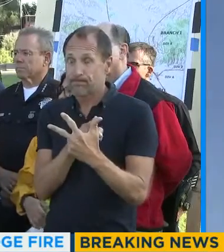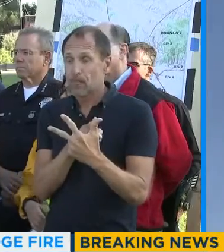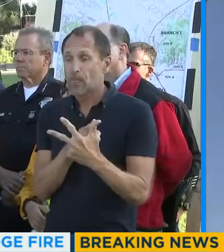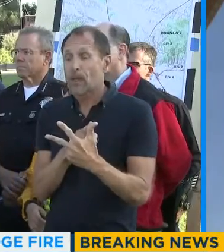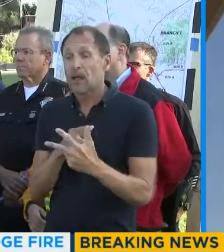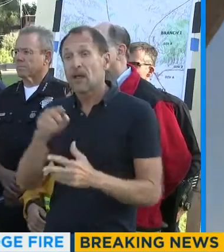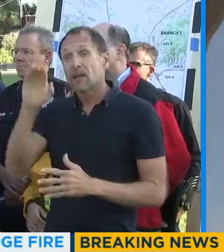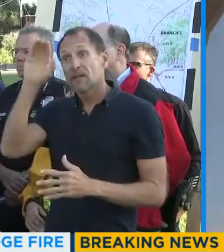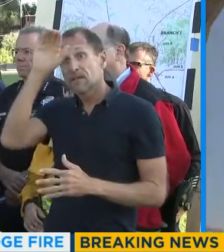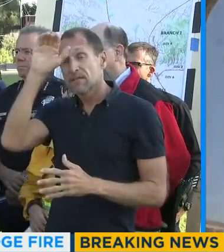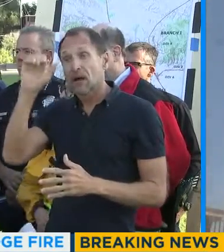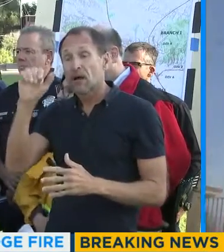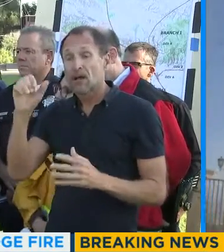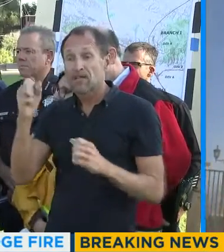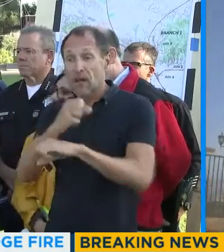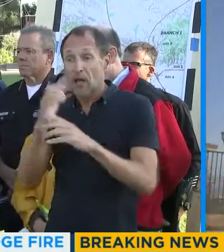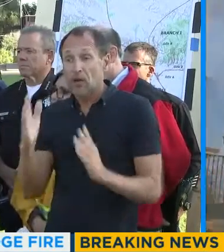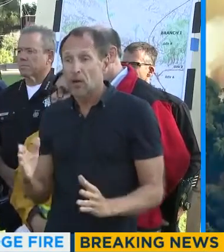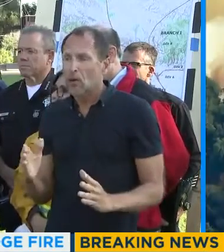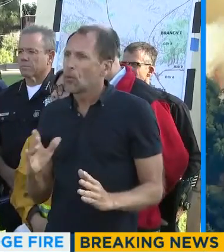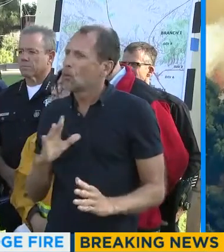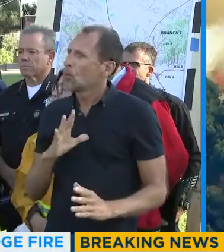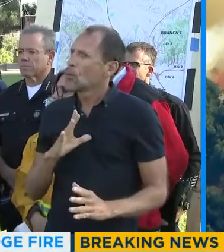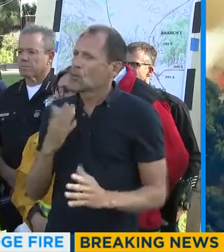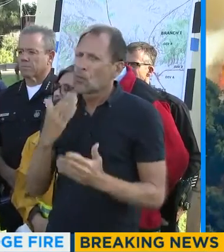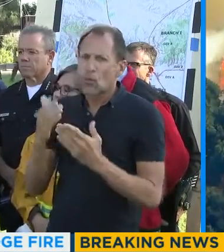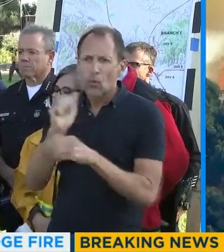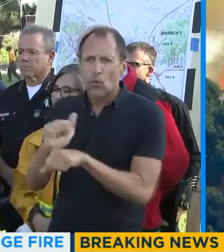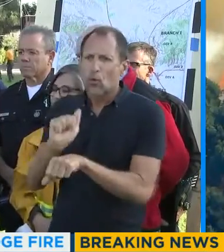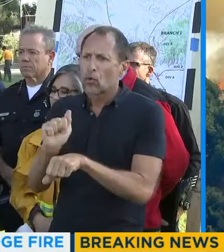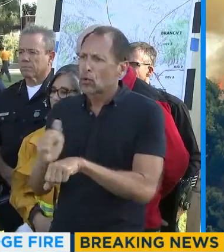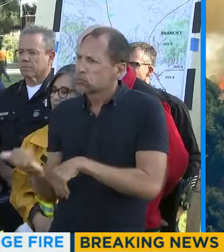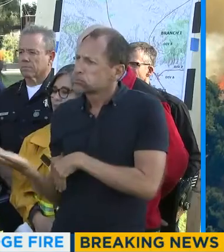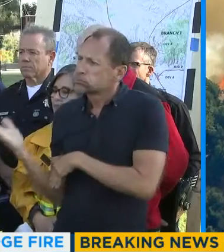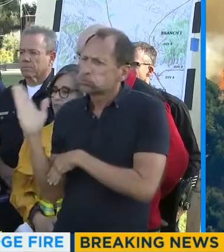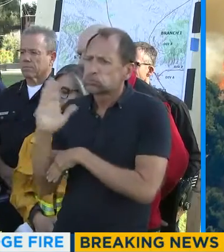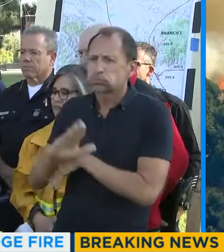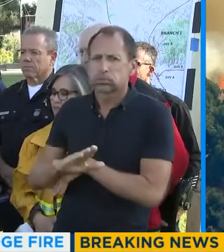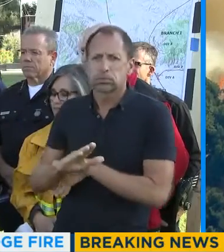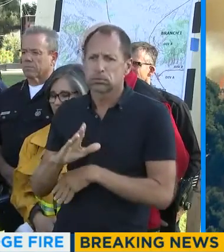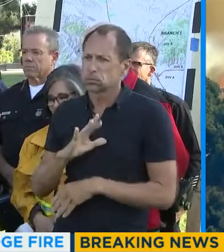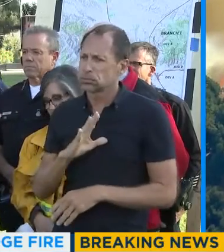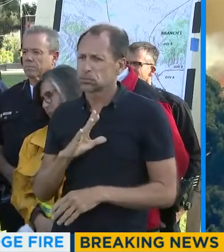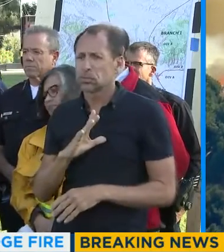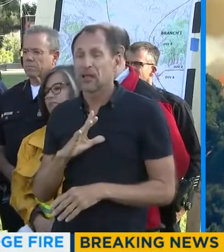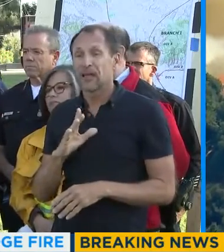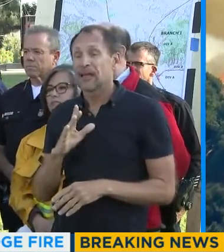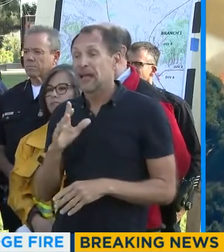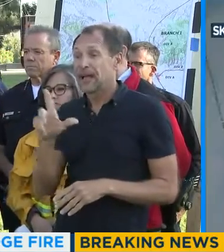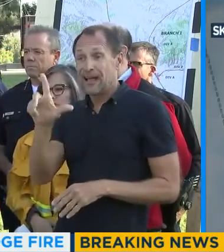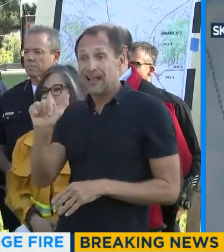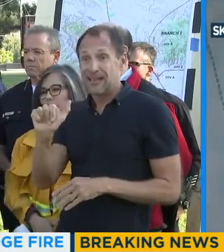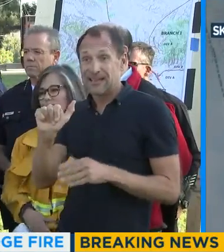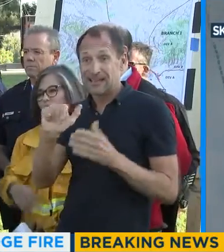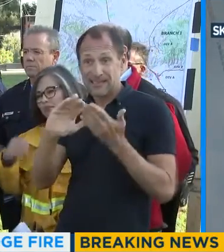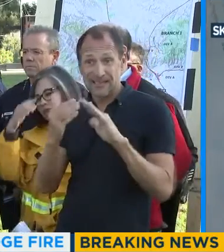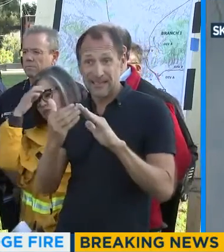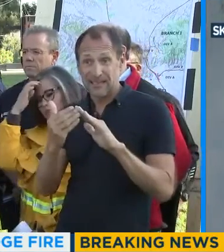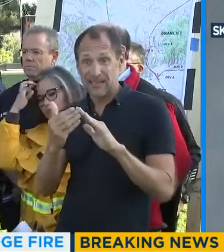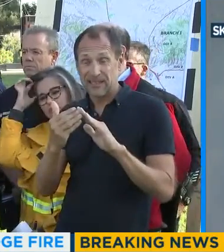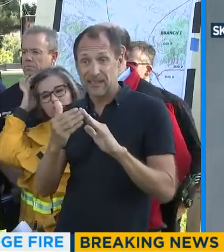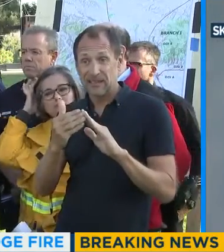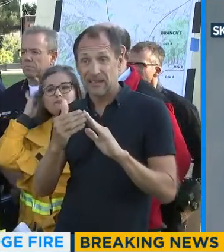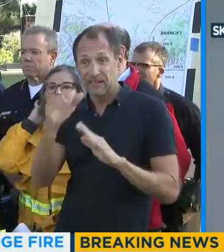Our firefighters did an amazing job last night and today. Not only the firefighters from the Los Angeles City Fire